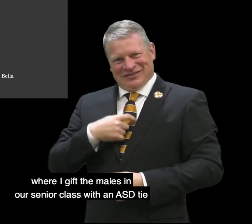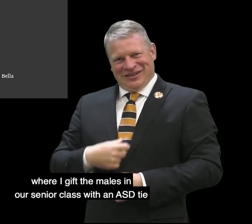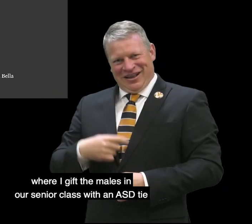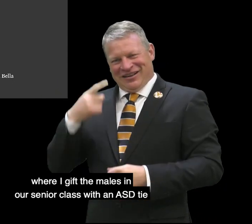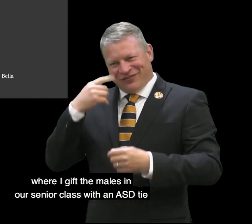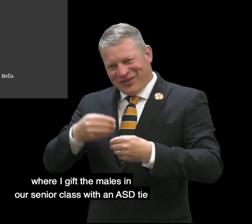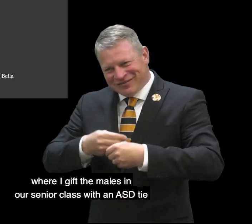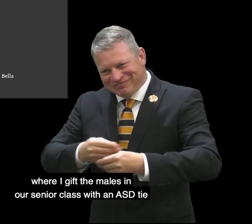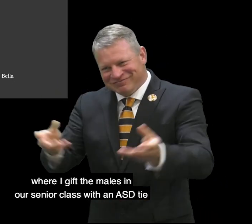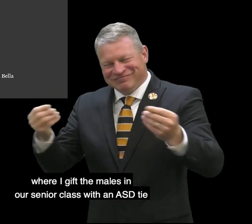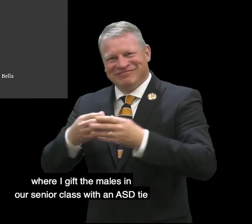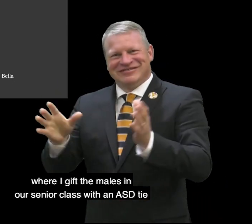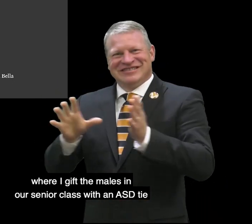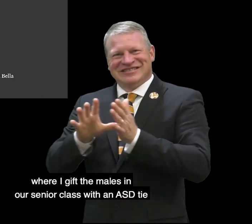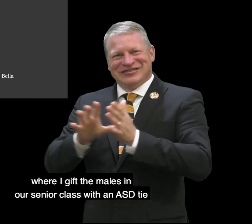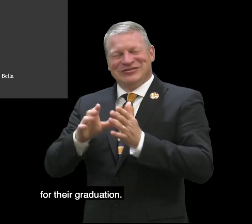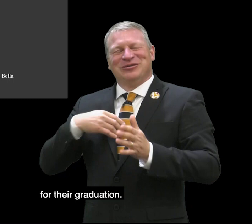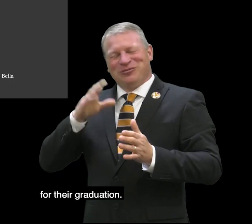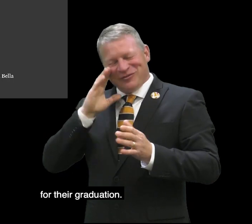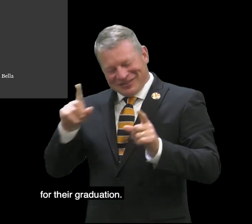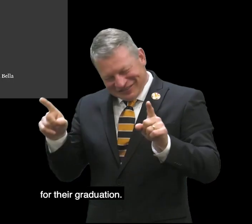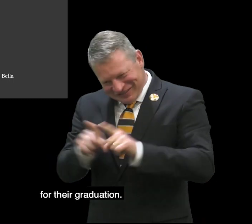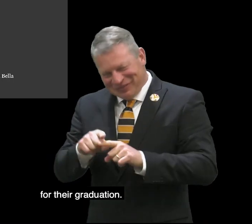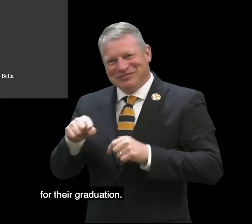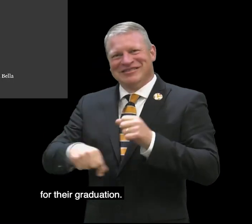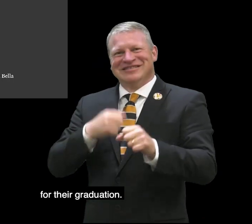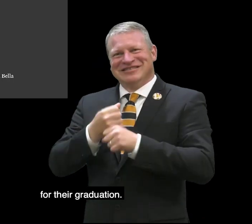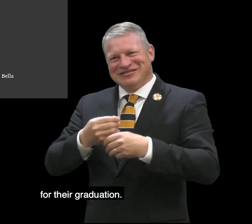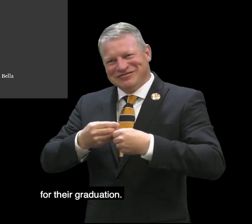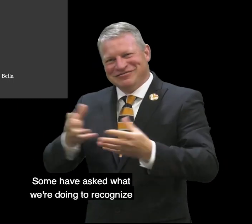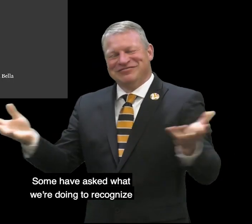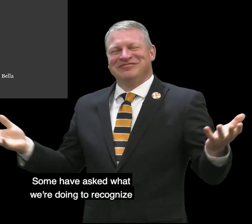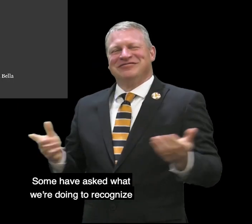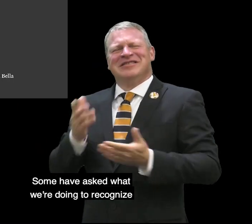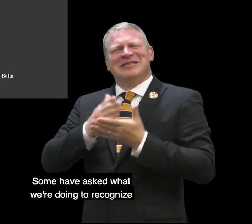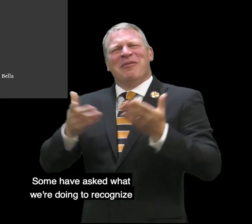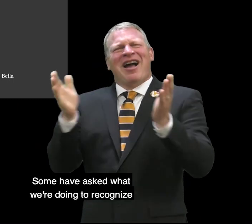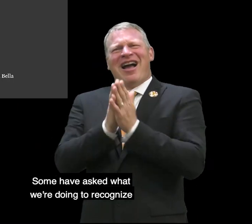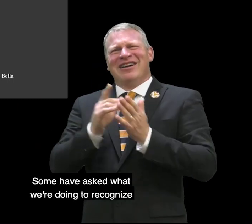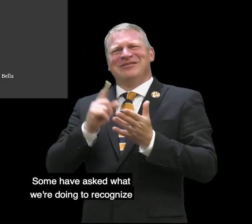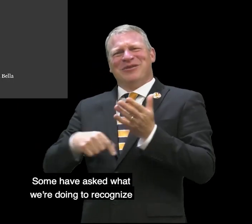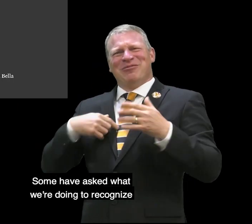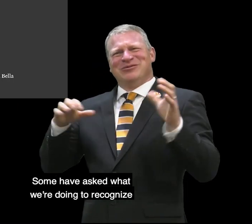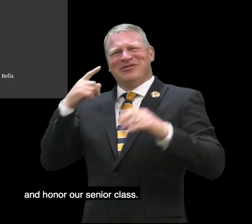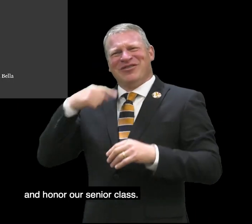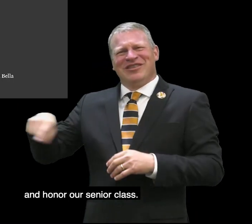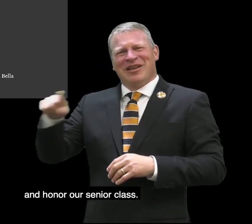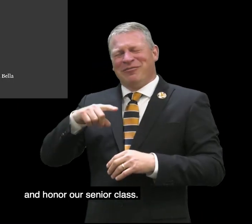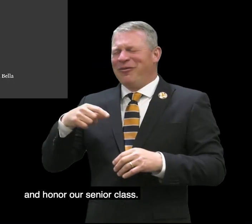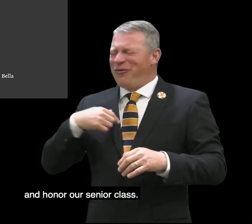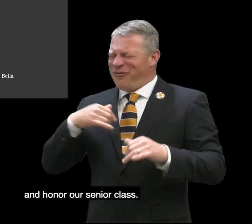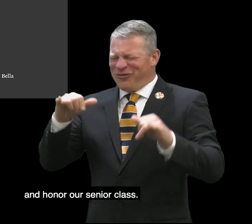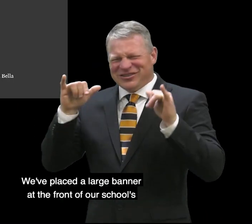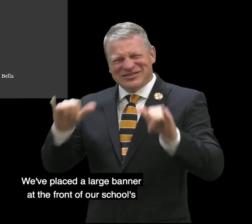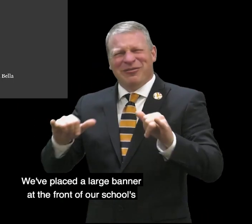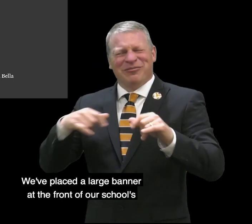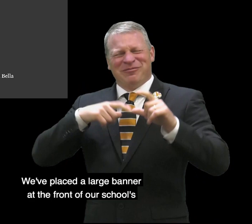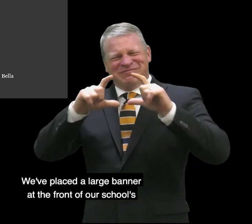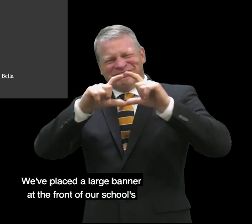wearing is part of my long-standing tradition where I gift the males in our senior class with an ASD tie for their graduation. Some have asked